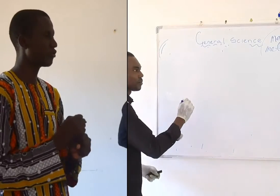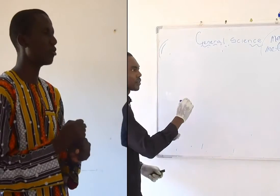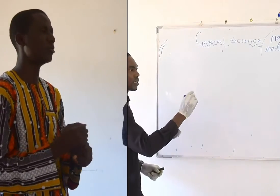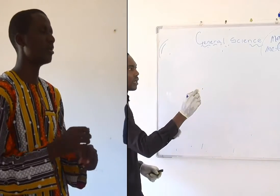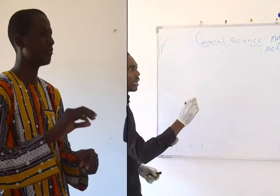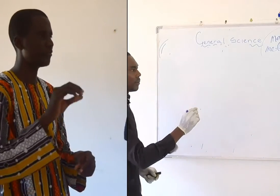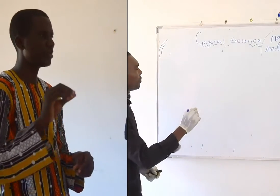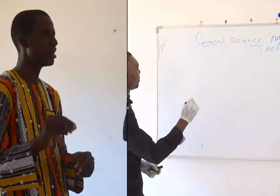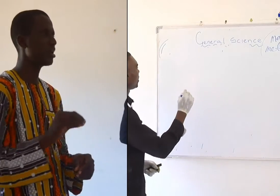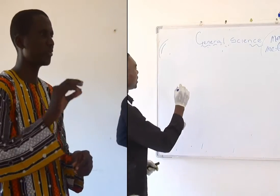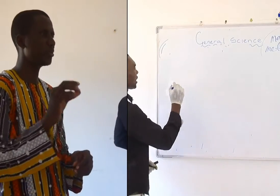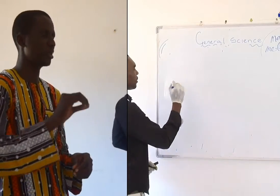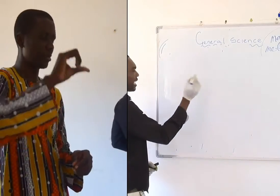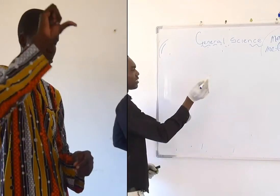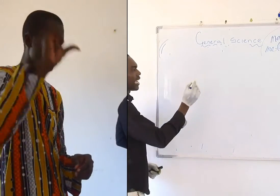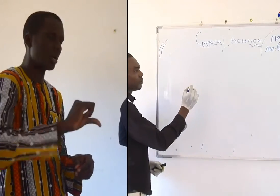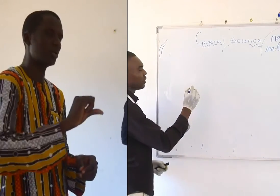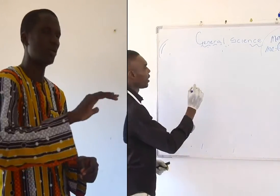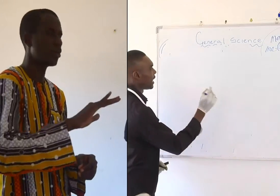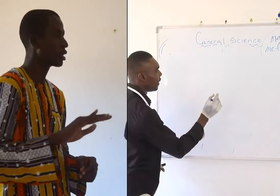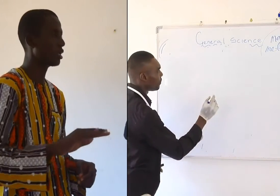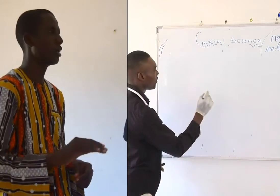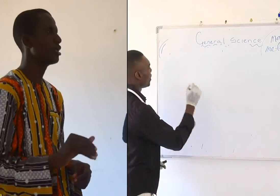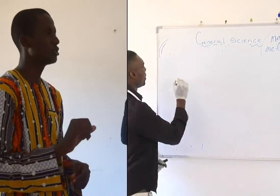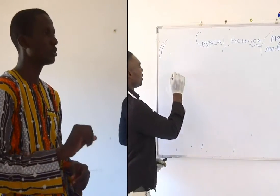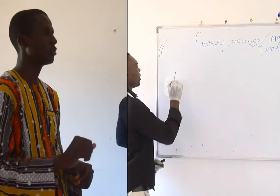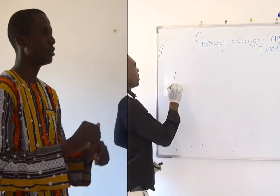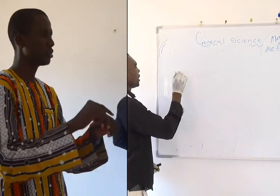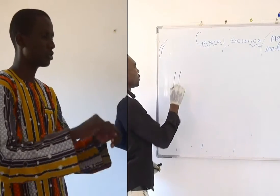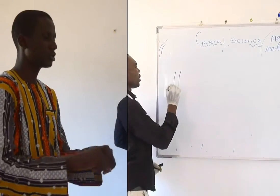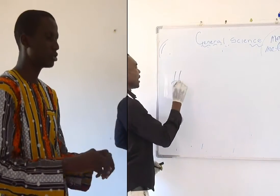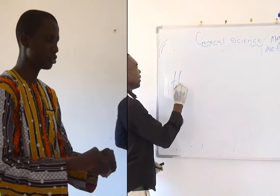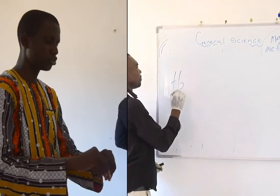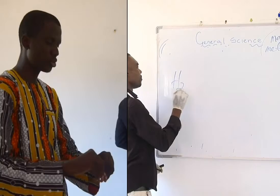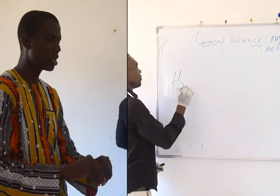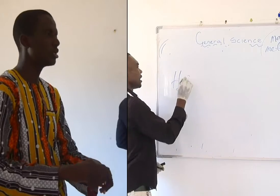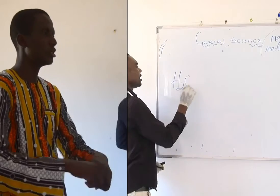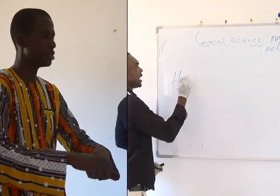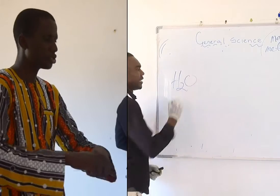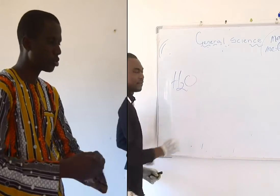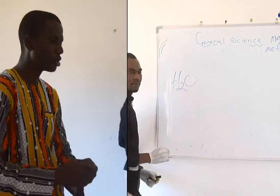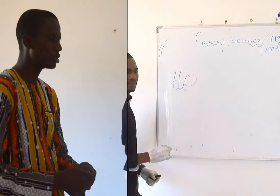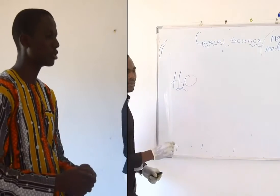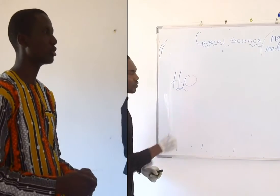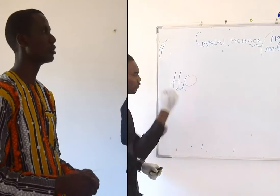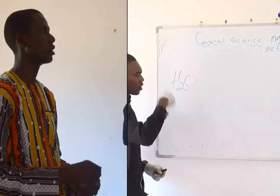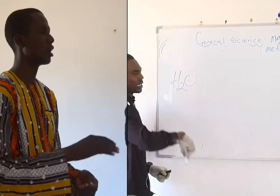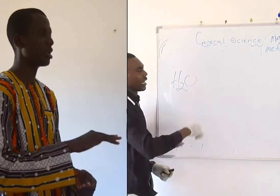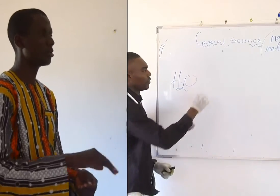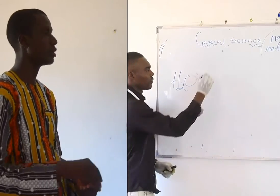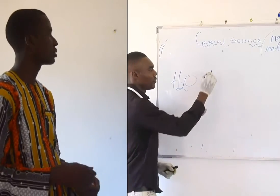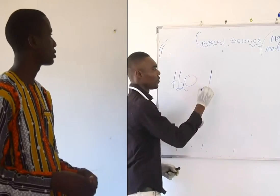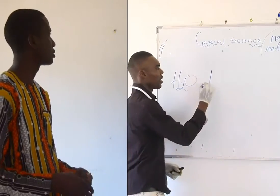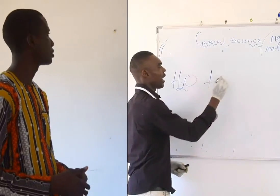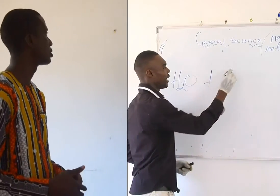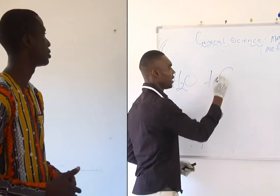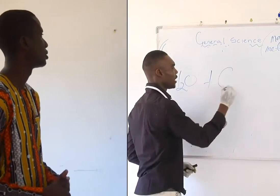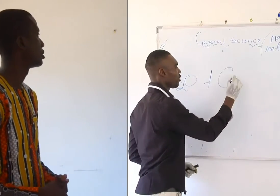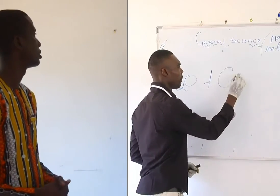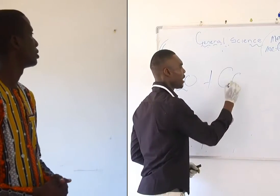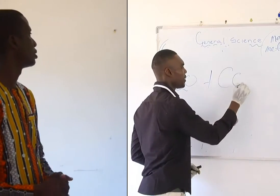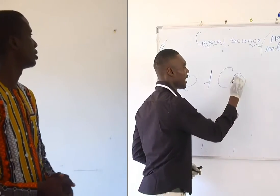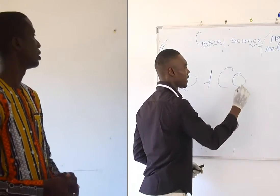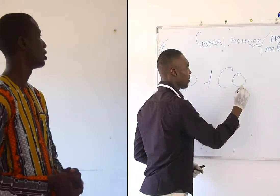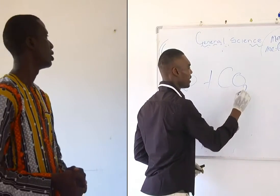is this carbon dioxide with the water. This is water, that is rain, falling down, and